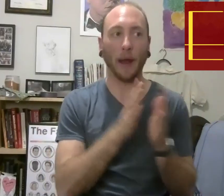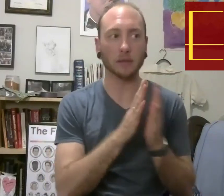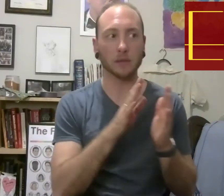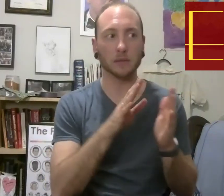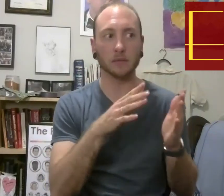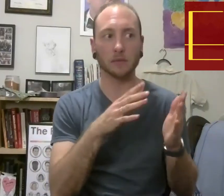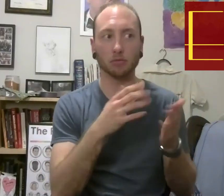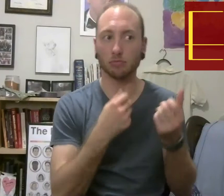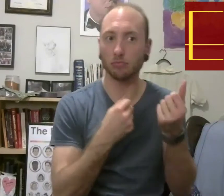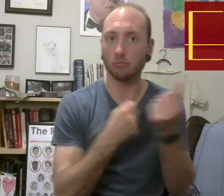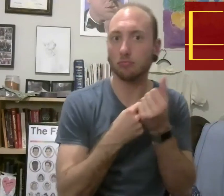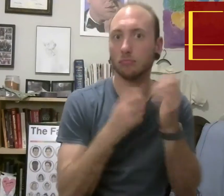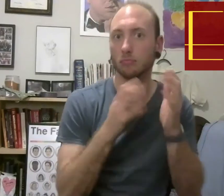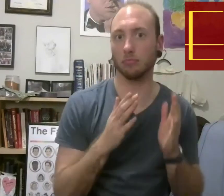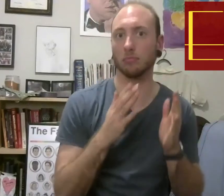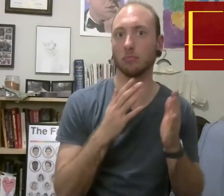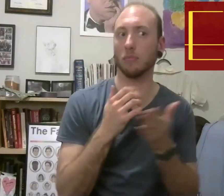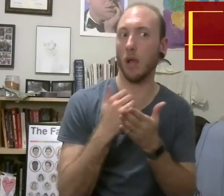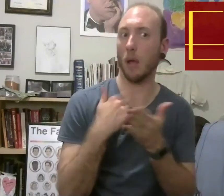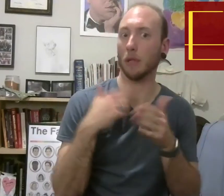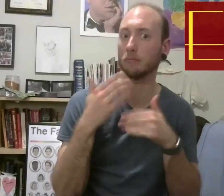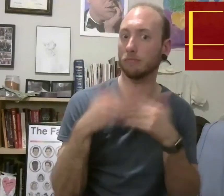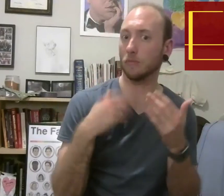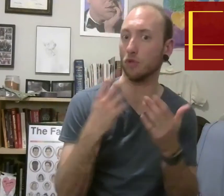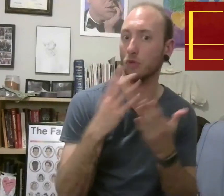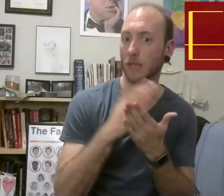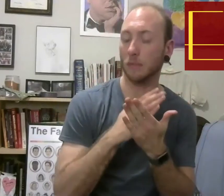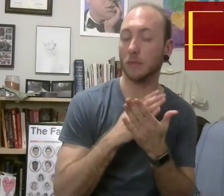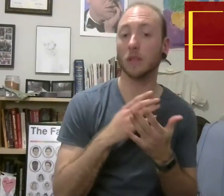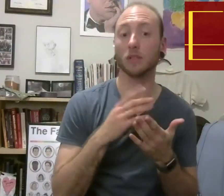weekend on the first step and doing homework, and just,